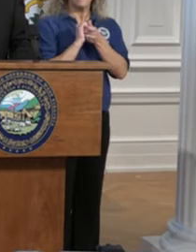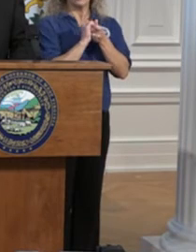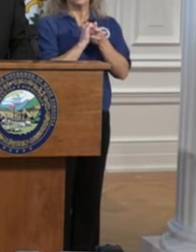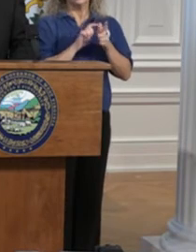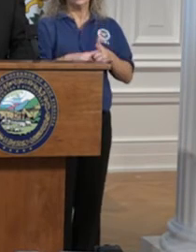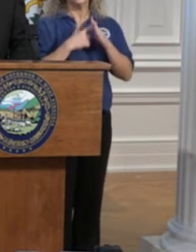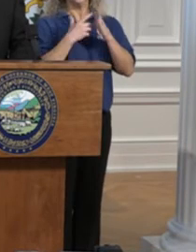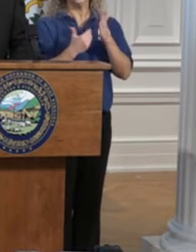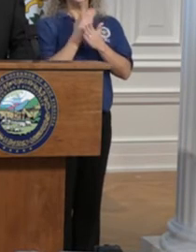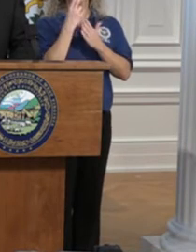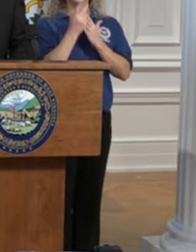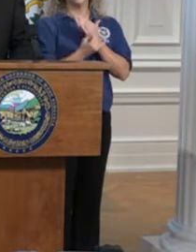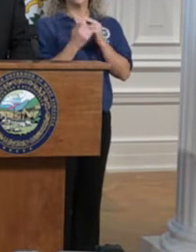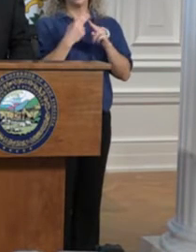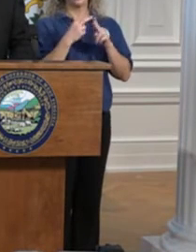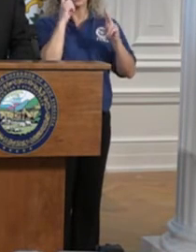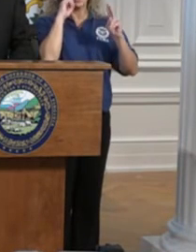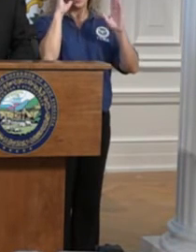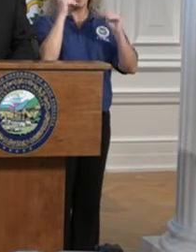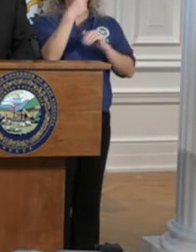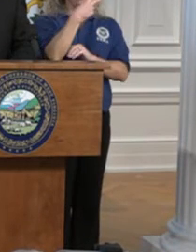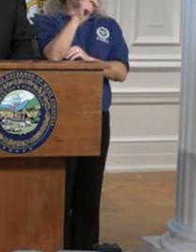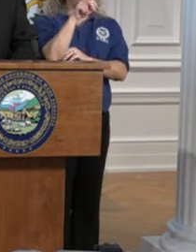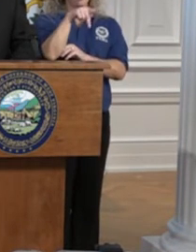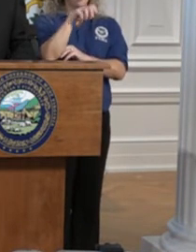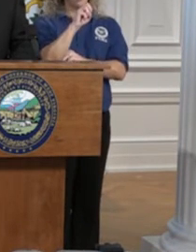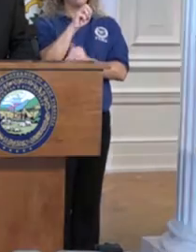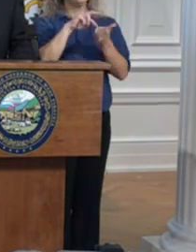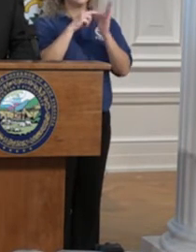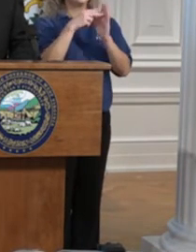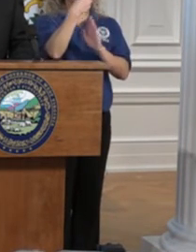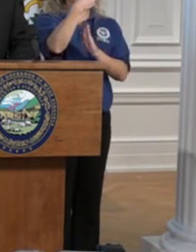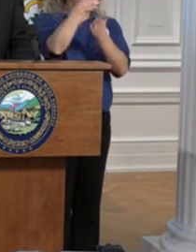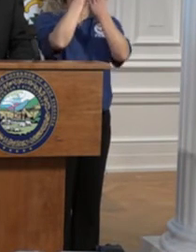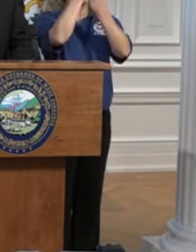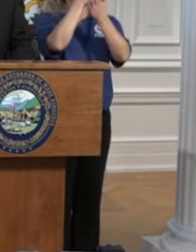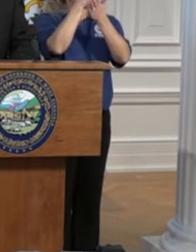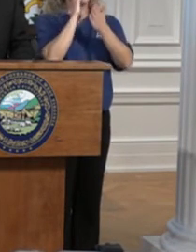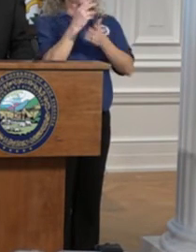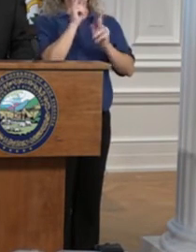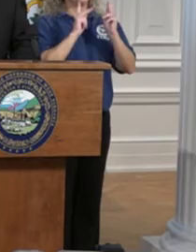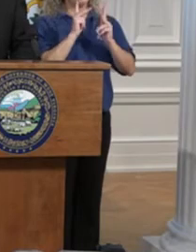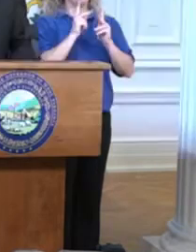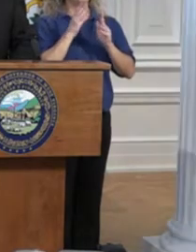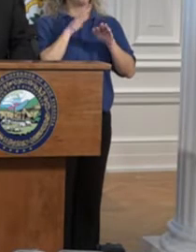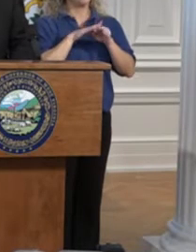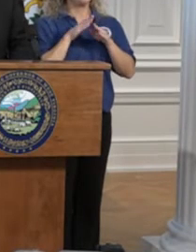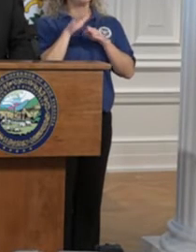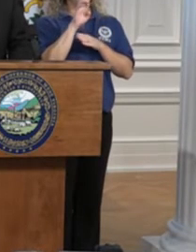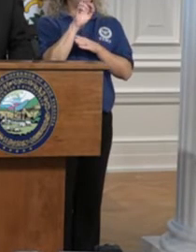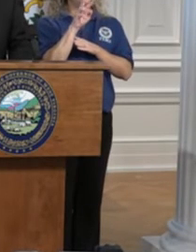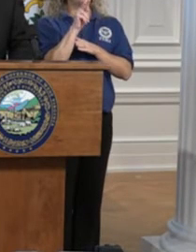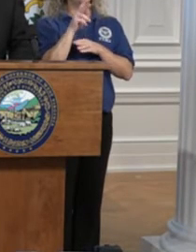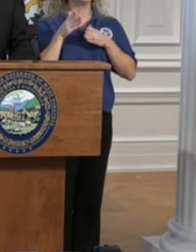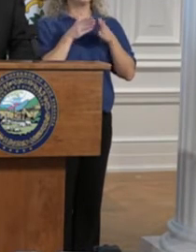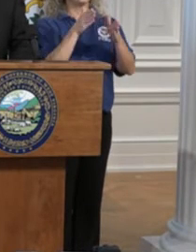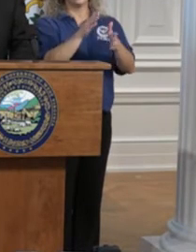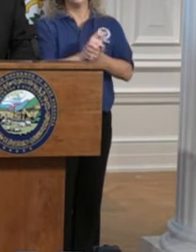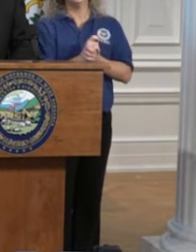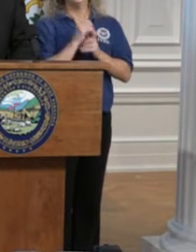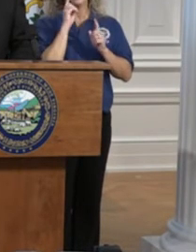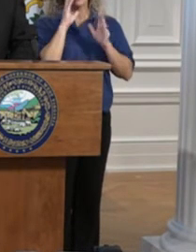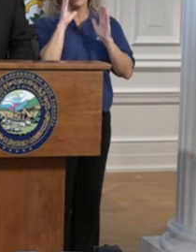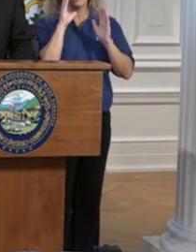kicking off the project called HOPE, which stands for Helping Our People Along the Elk River. The